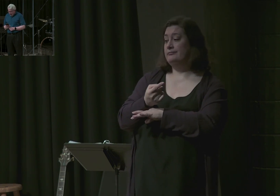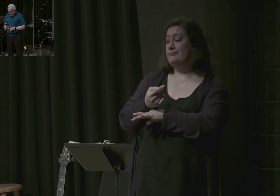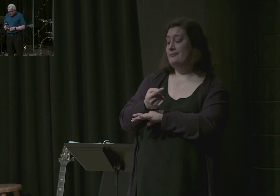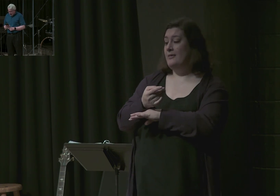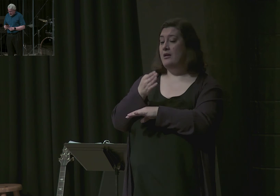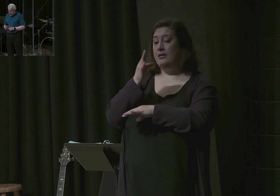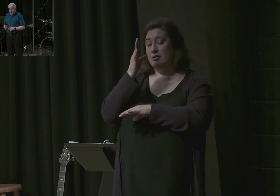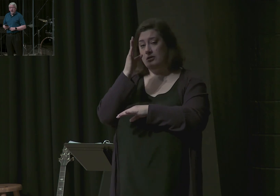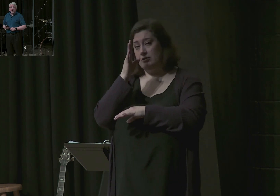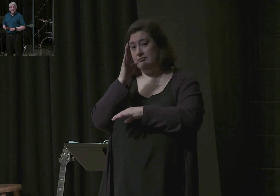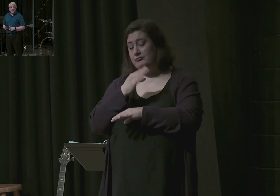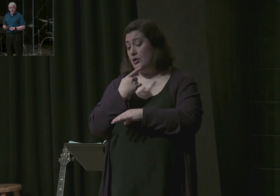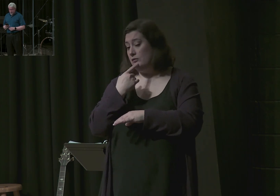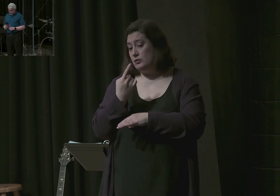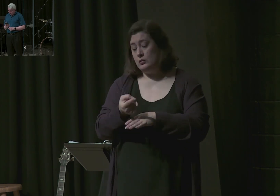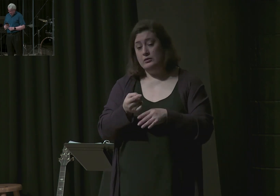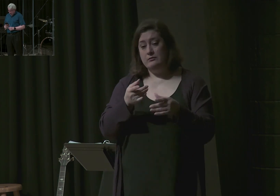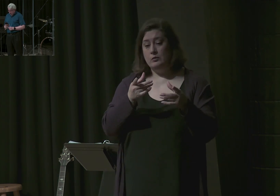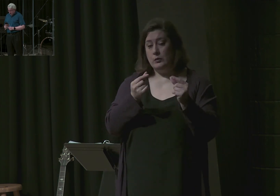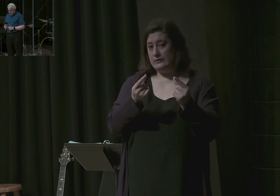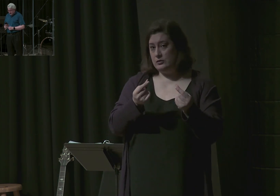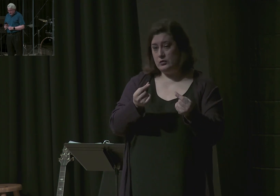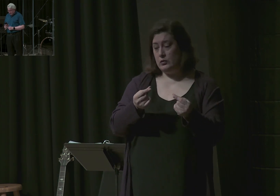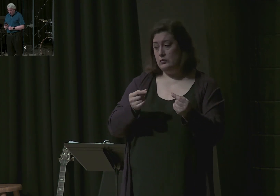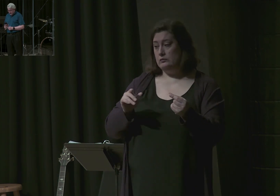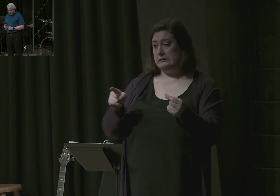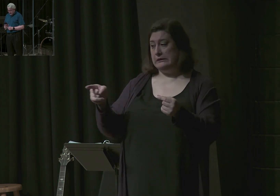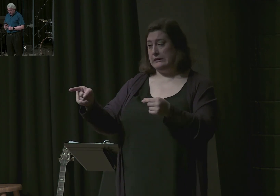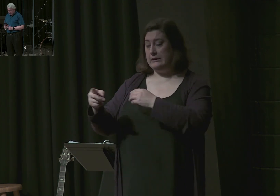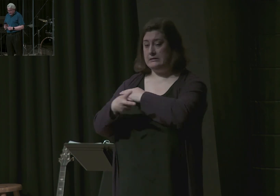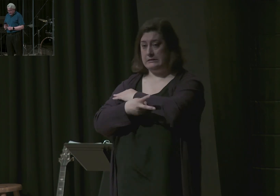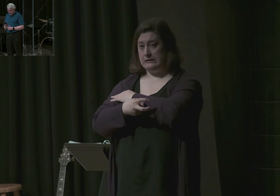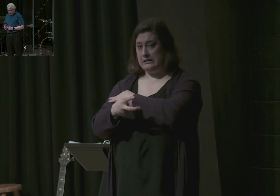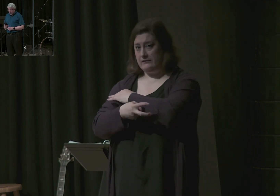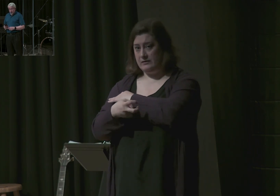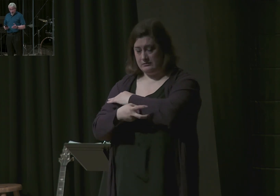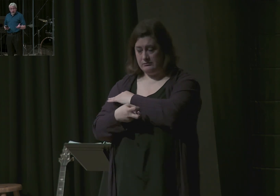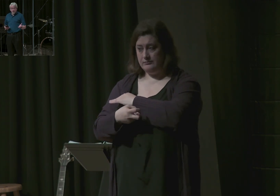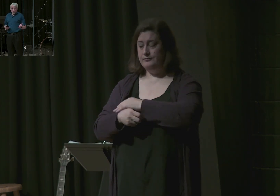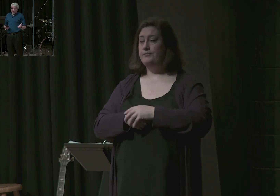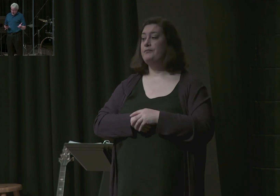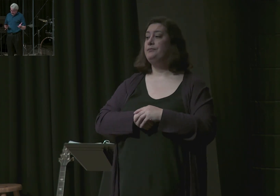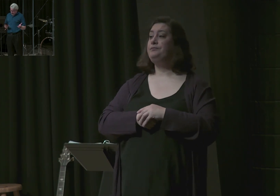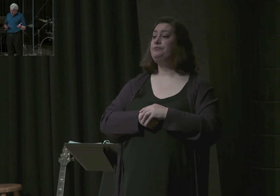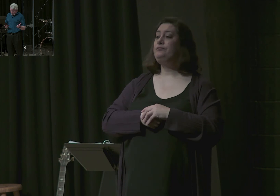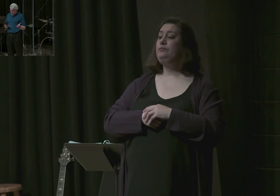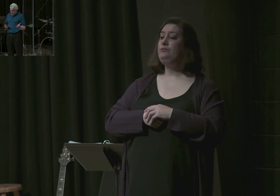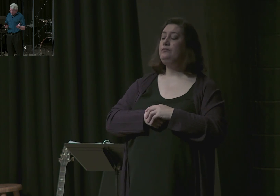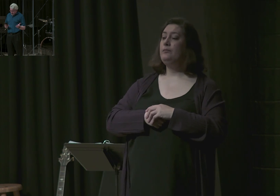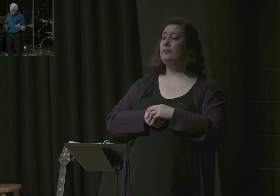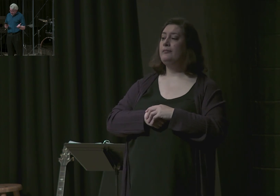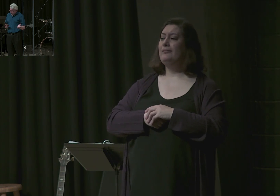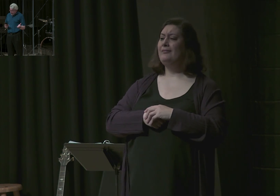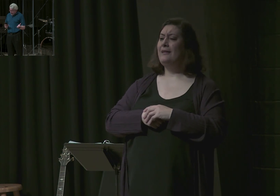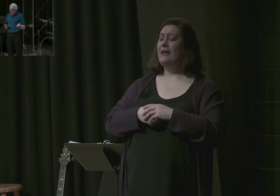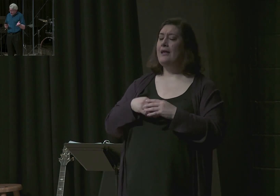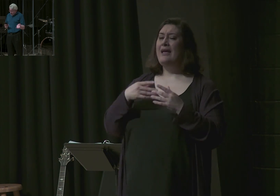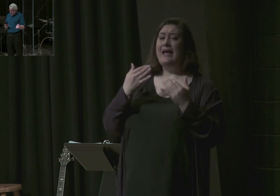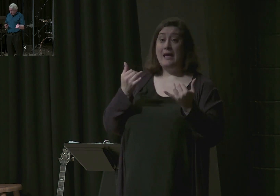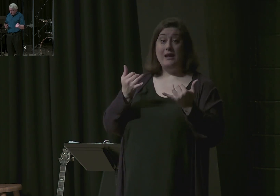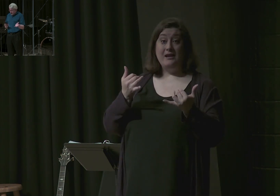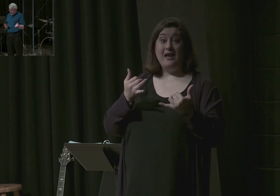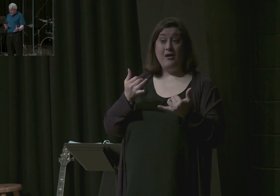When Laban tried to cheat him, God instructed him on what to do. And we also find out that Laban